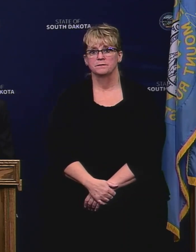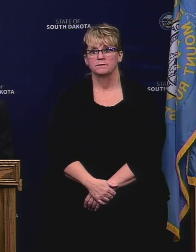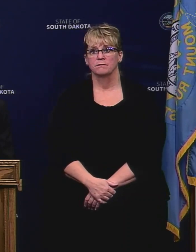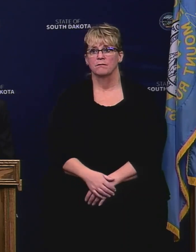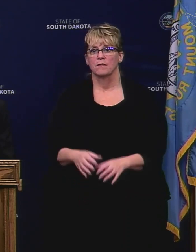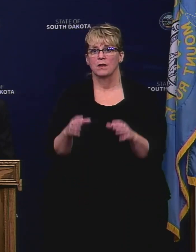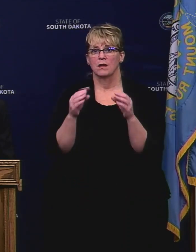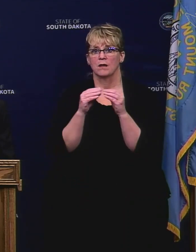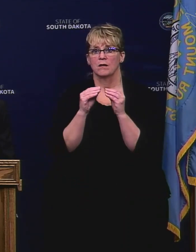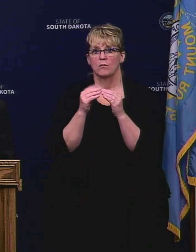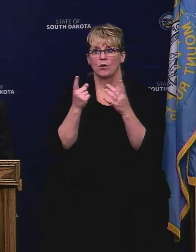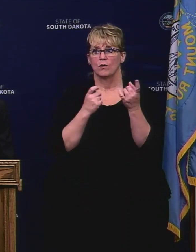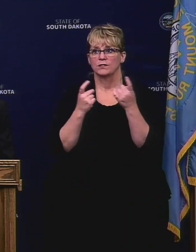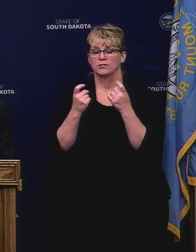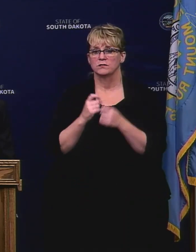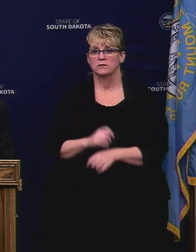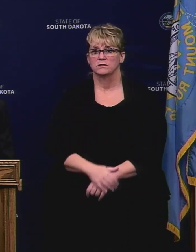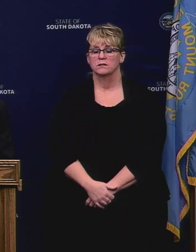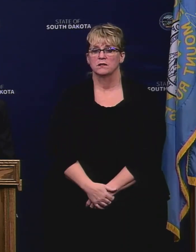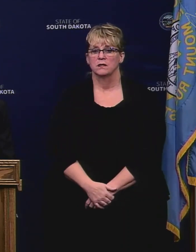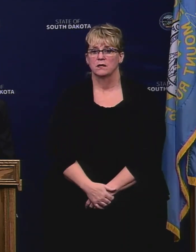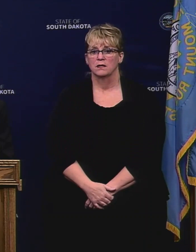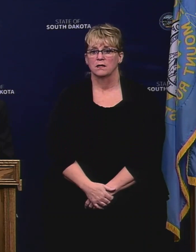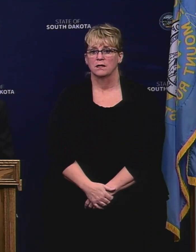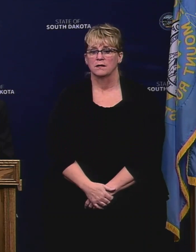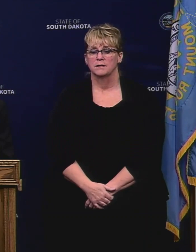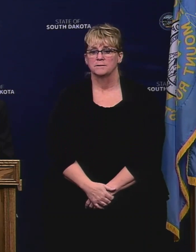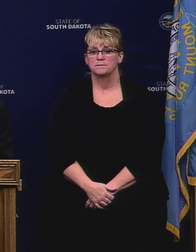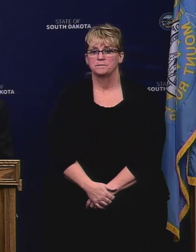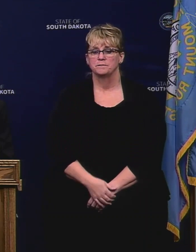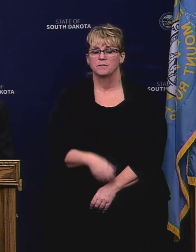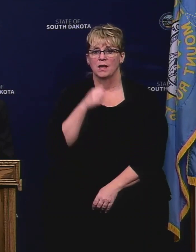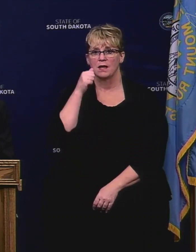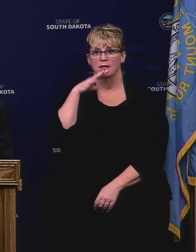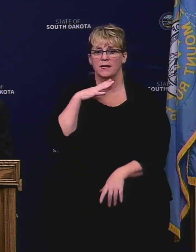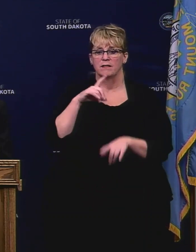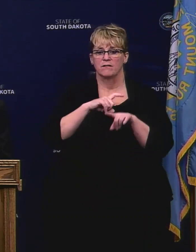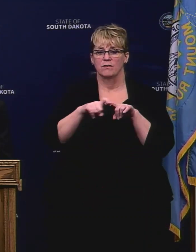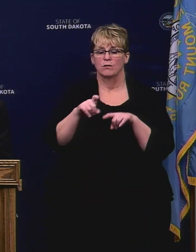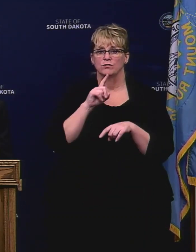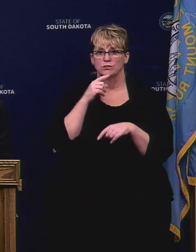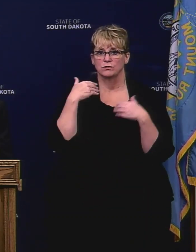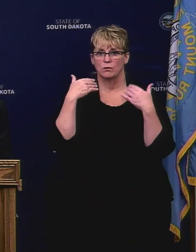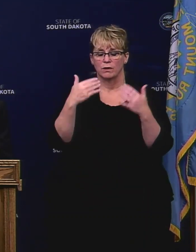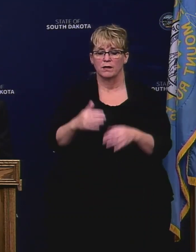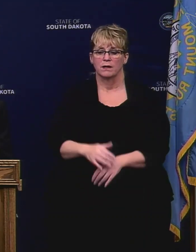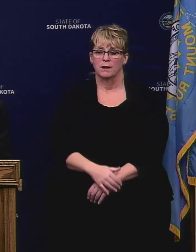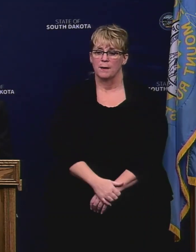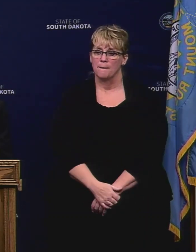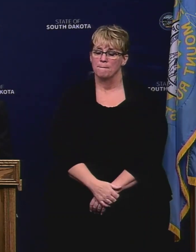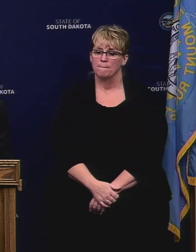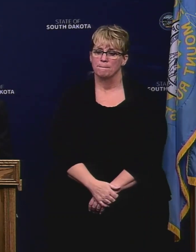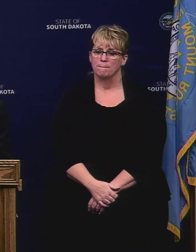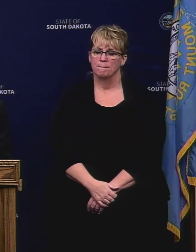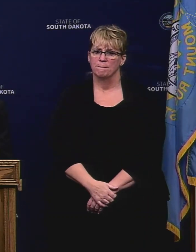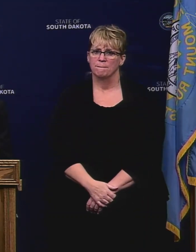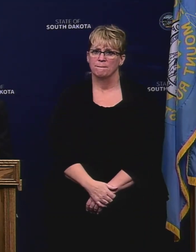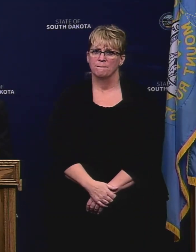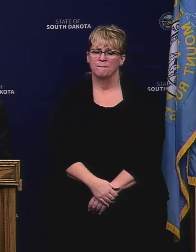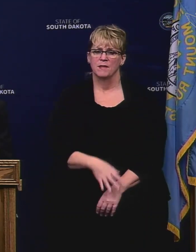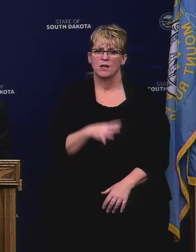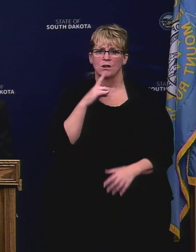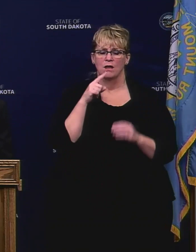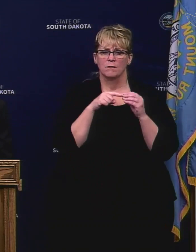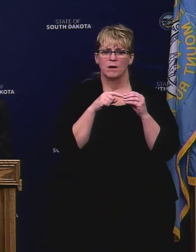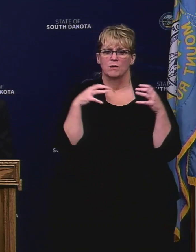Further questions? This is Lisa with the Argus Leader. Sure, go ahead, Lisa. Yeah, on the mass testing,